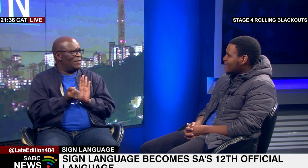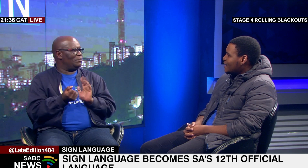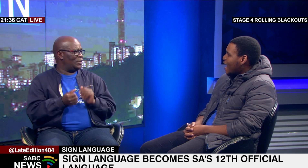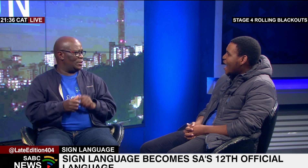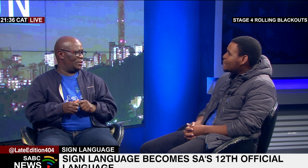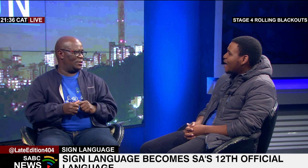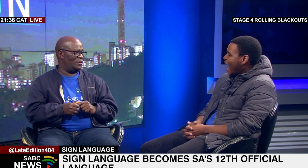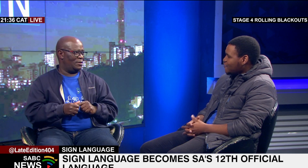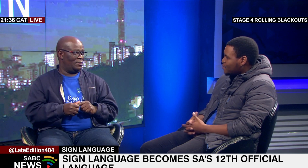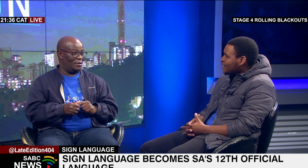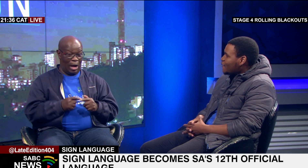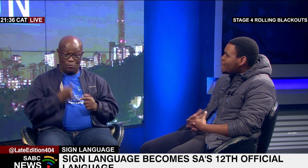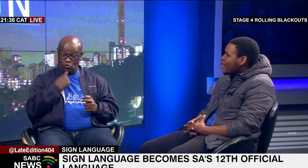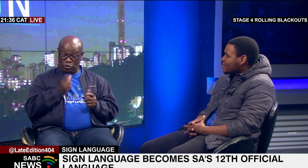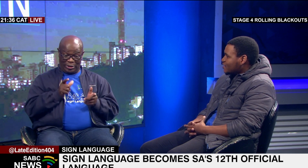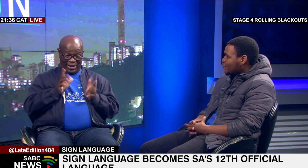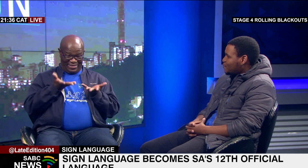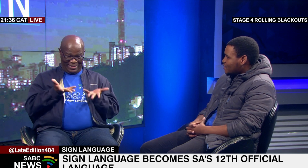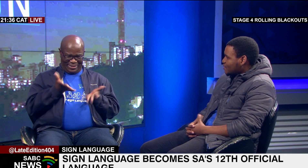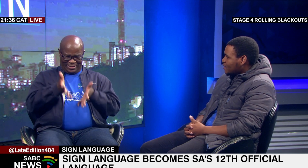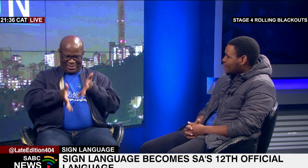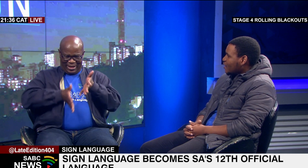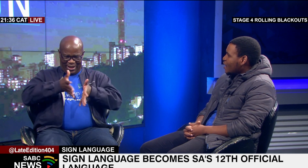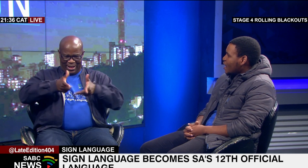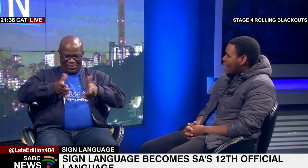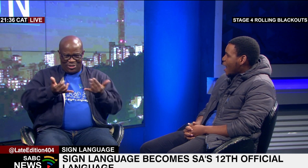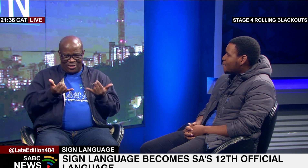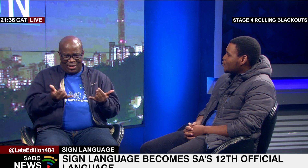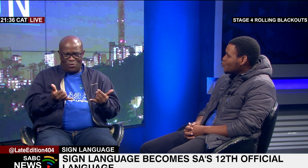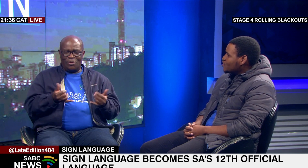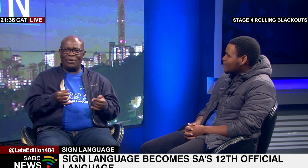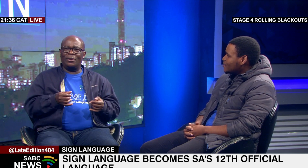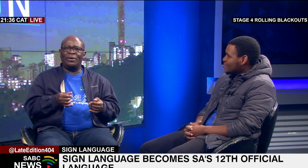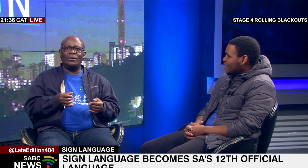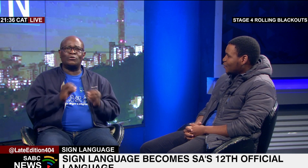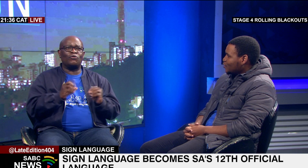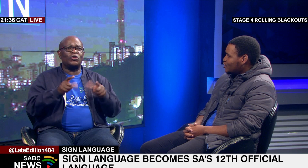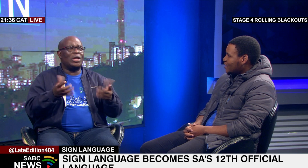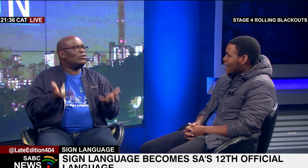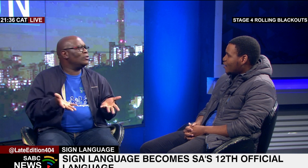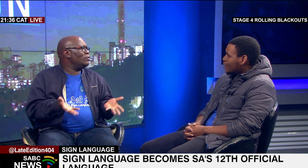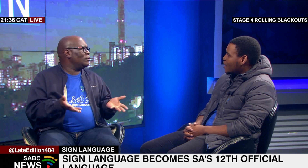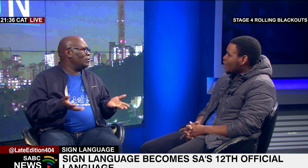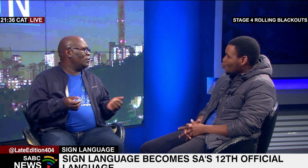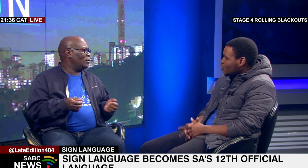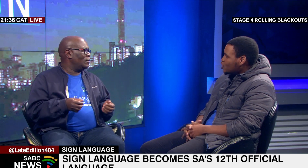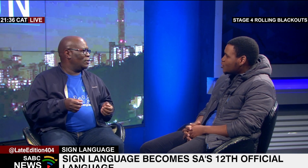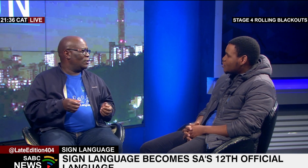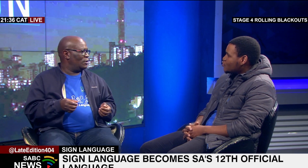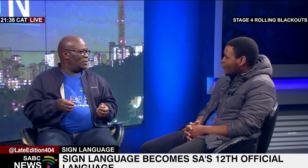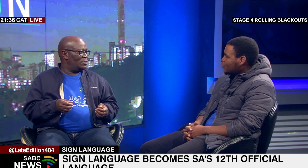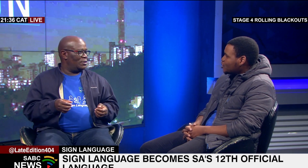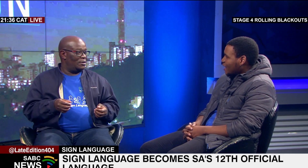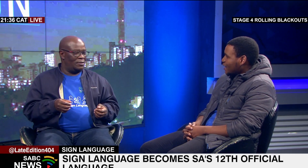that I've been affirmed as a deaf person. I'm using this sign language now which is official